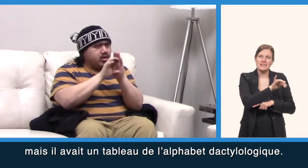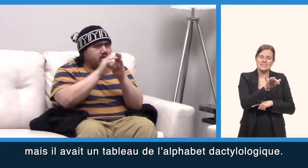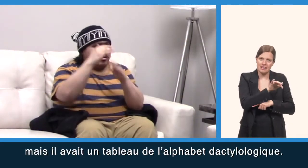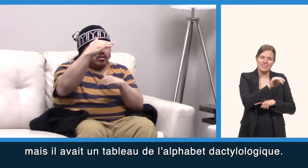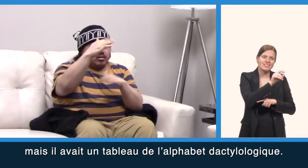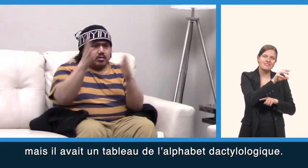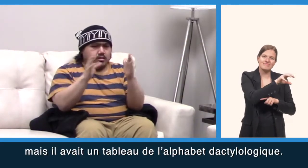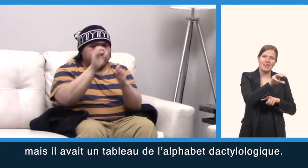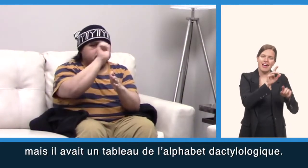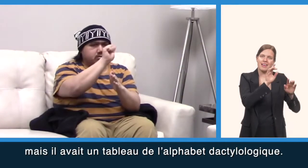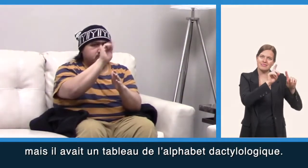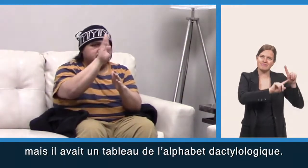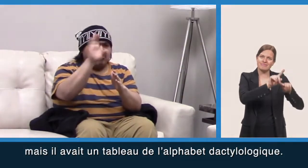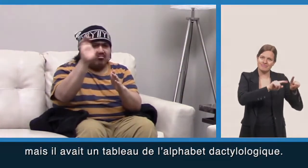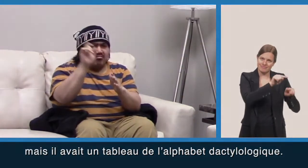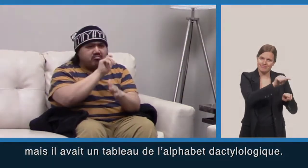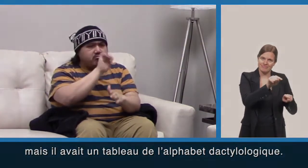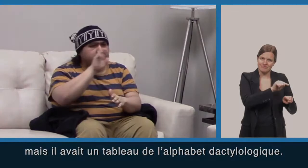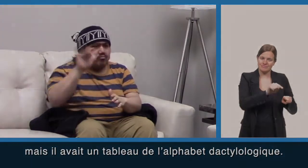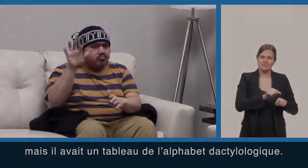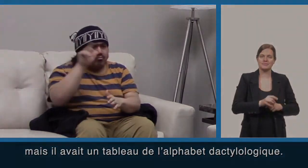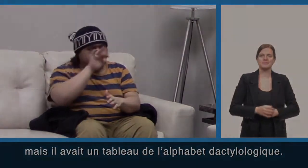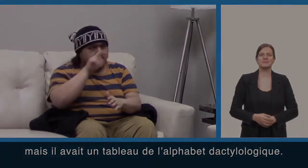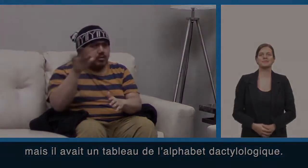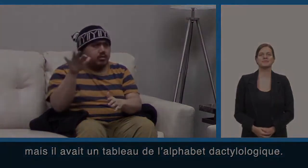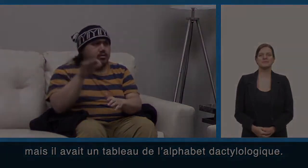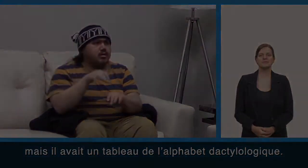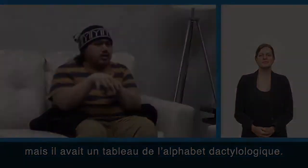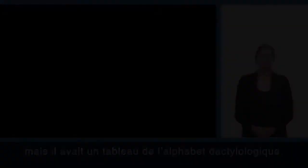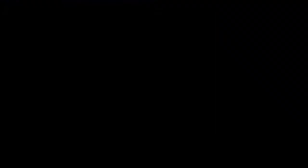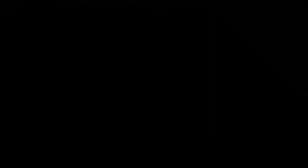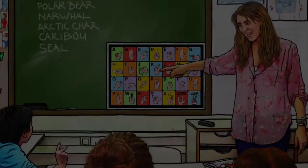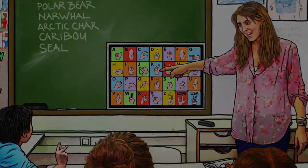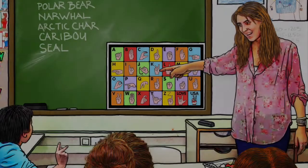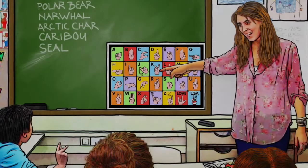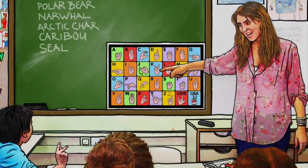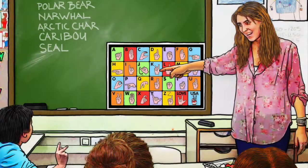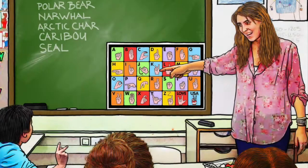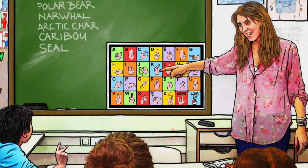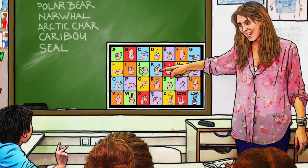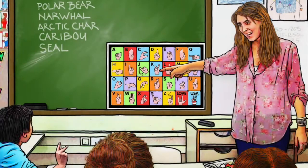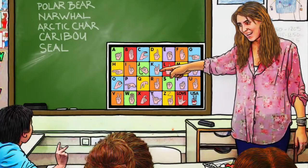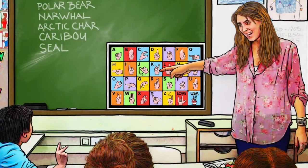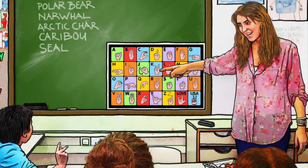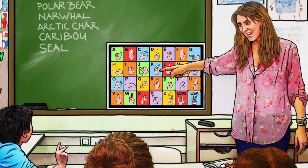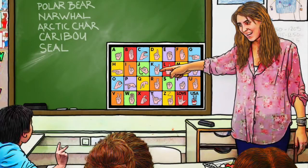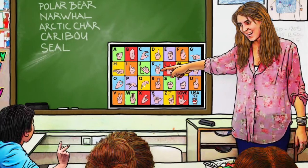finger spelling chart, the ABCs in finger spelling.